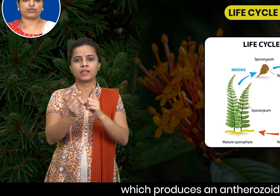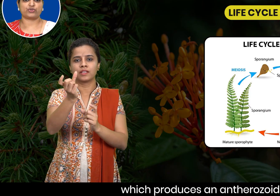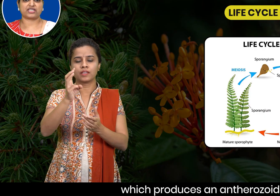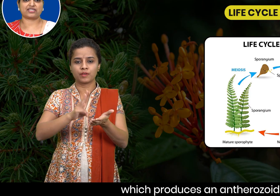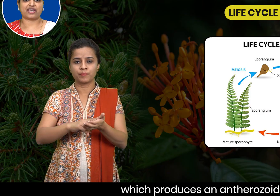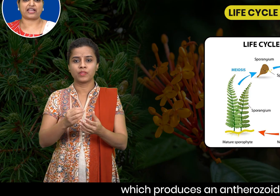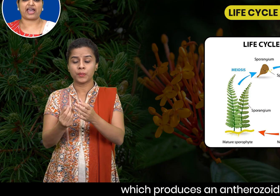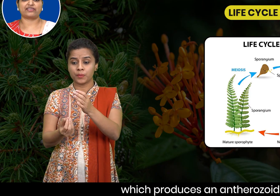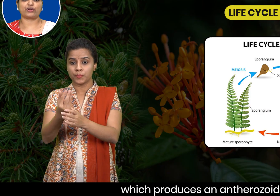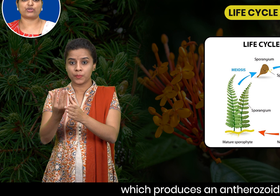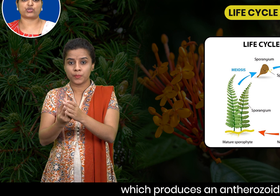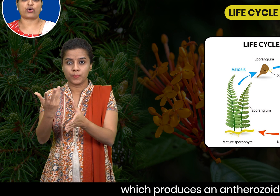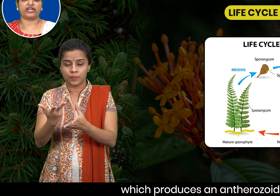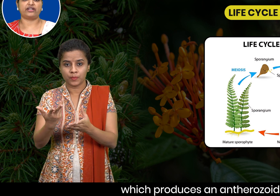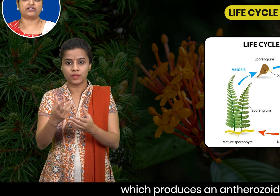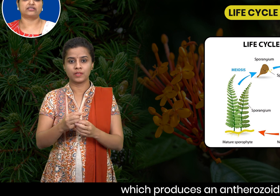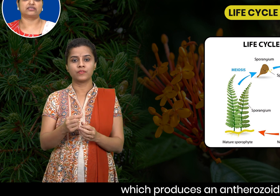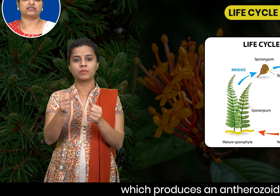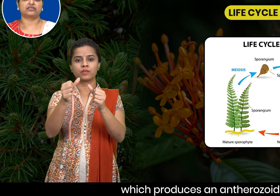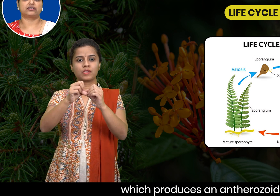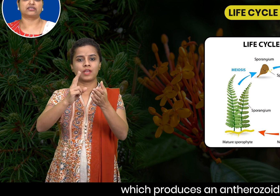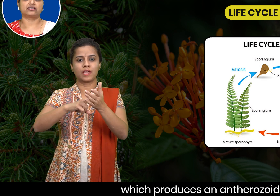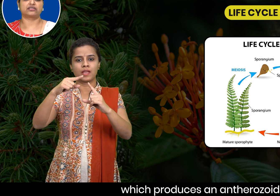which produces an antherozoid